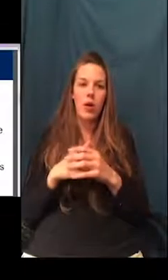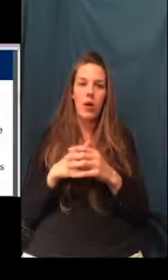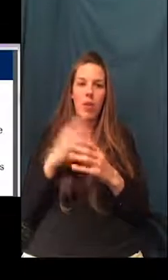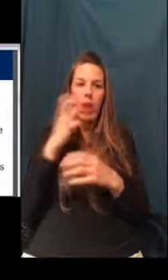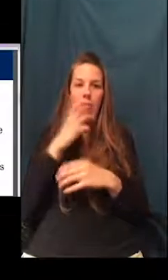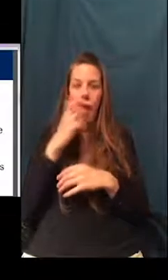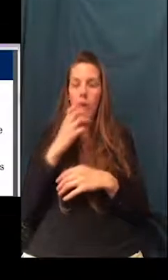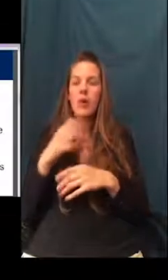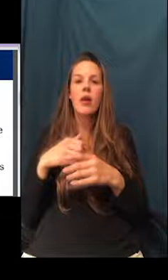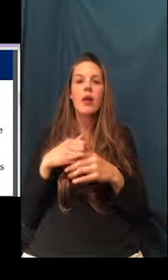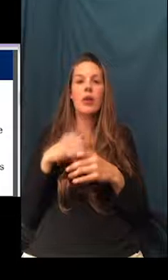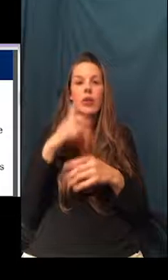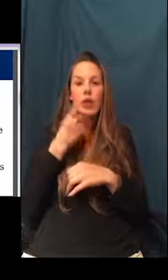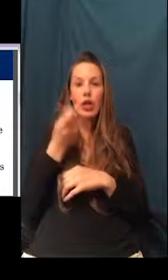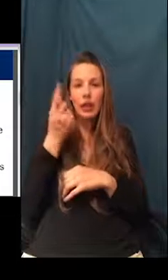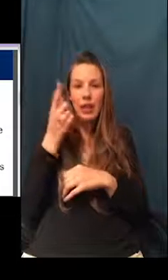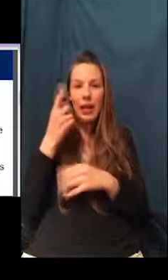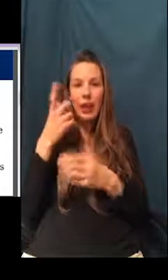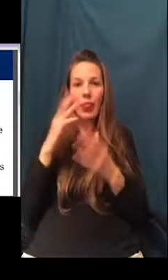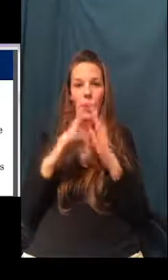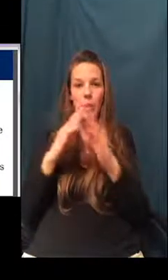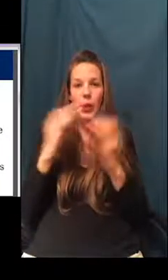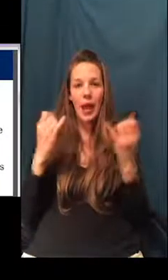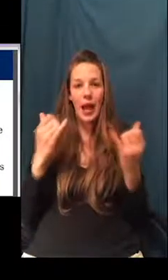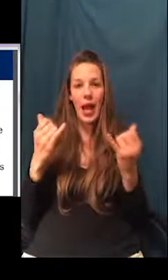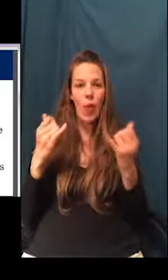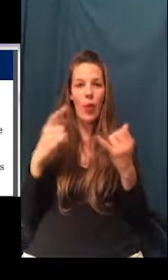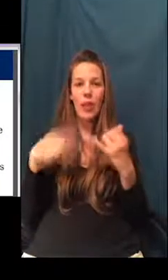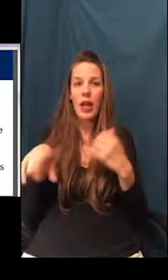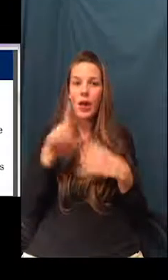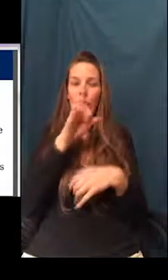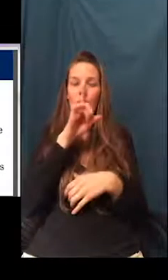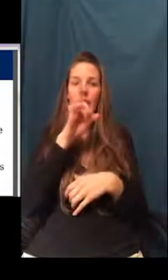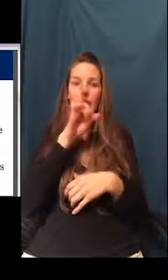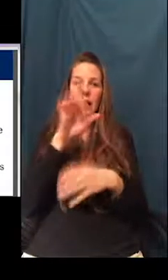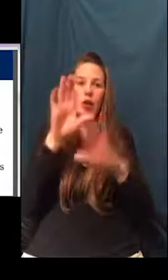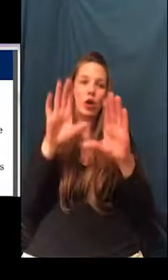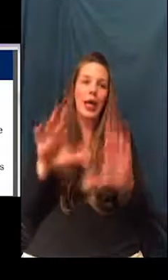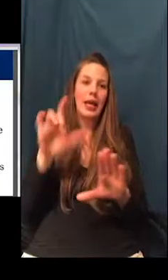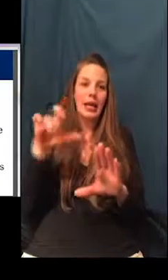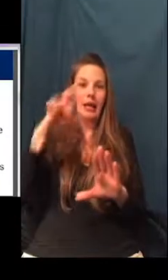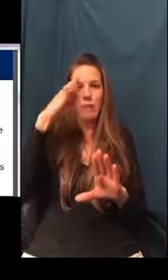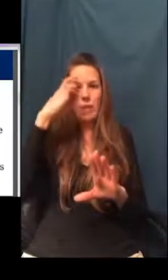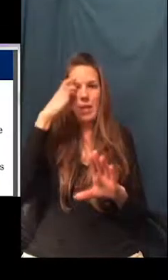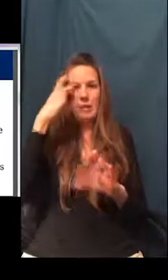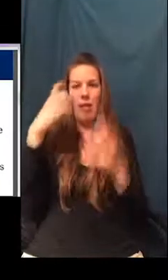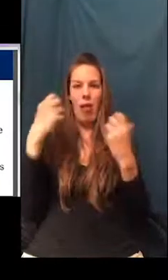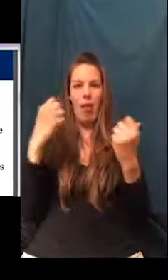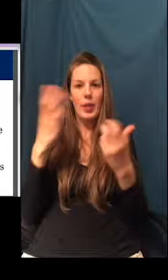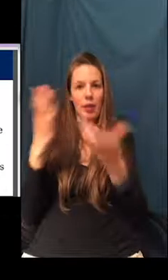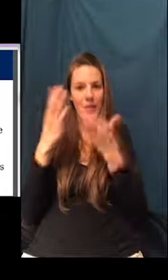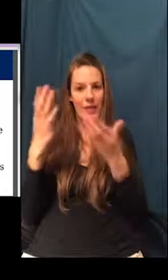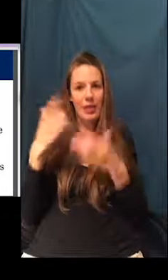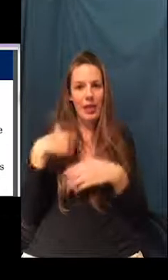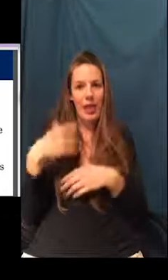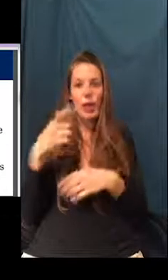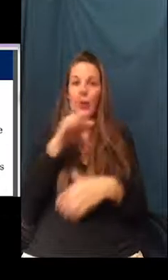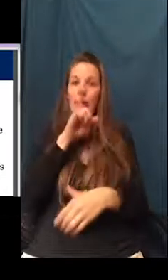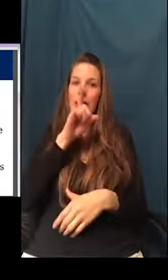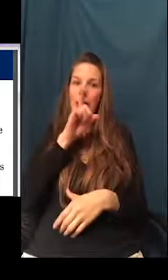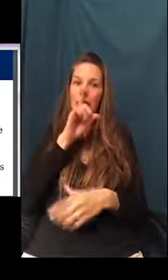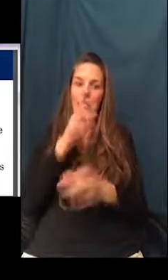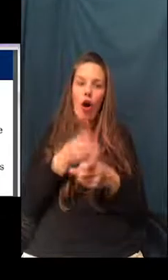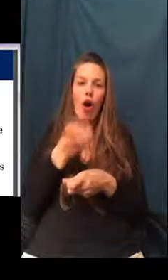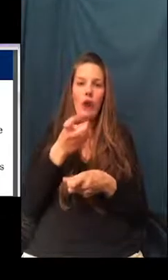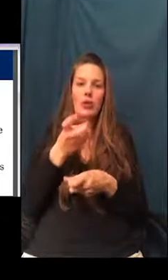there's an understanding in the community right now that there is a really great need for mental health services, because this is really,